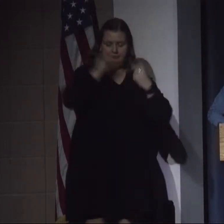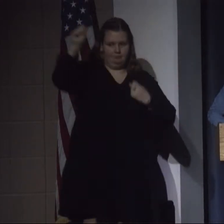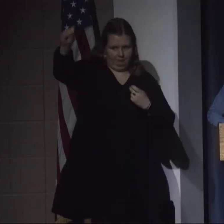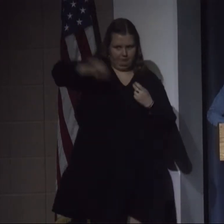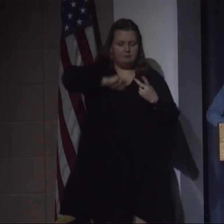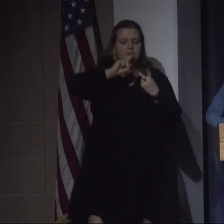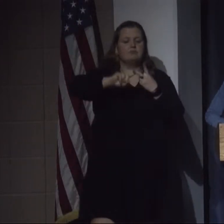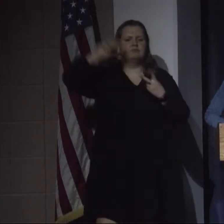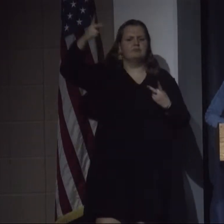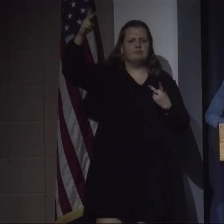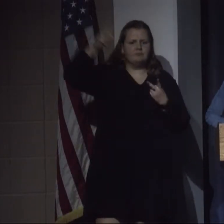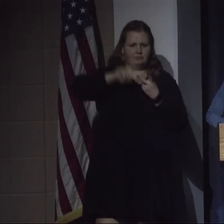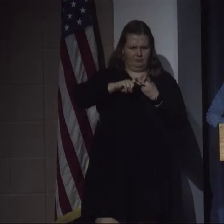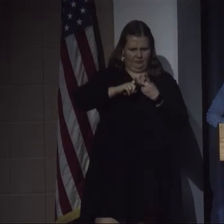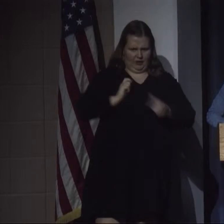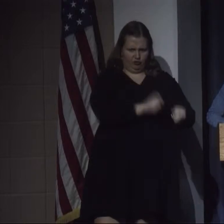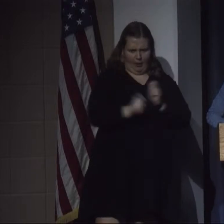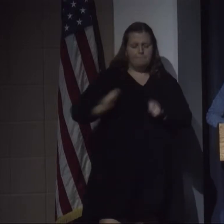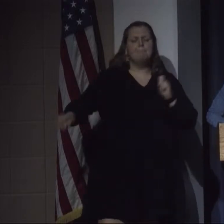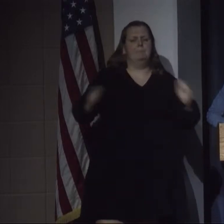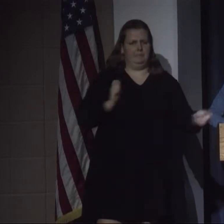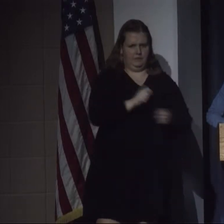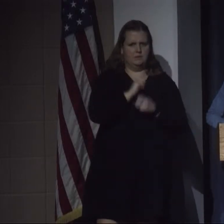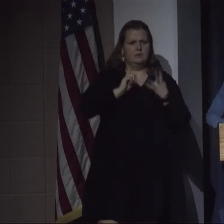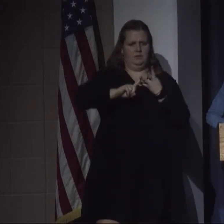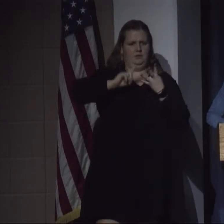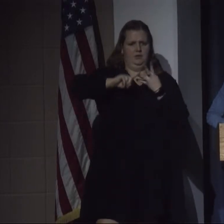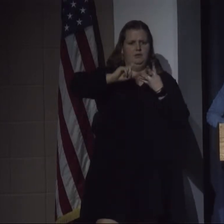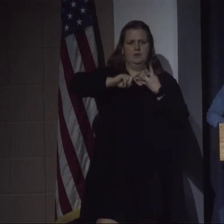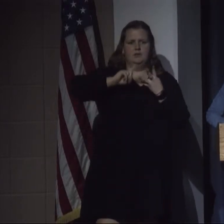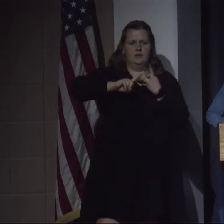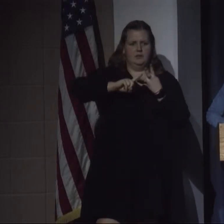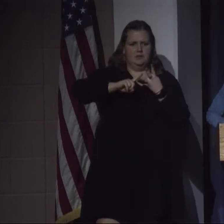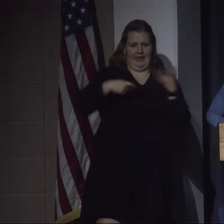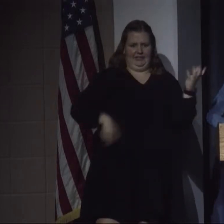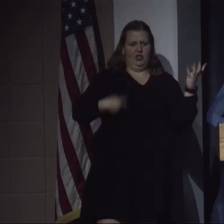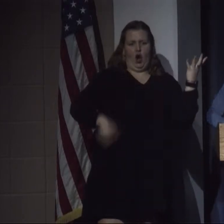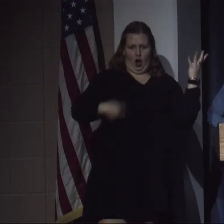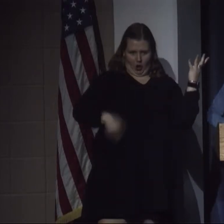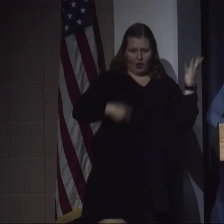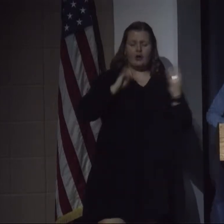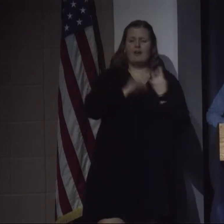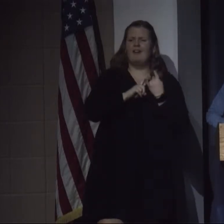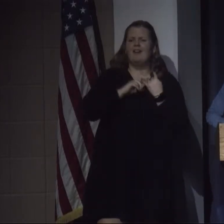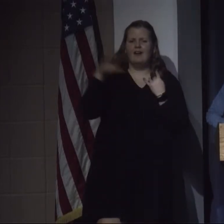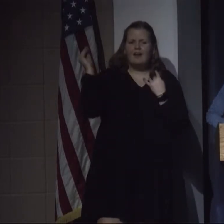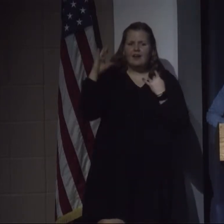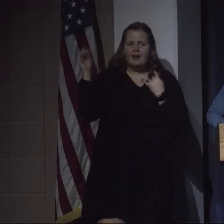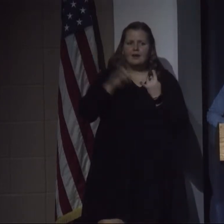yes. What's next? The drums. What's next? Guitar and